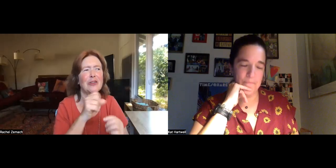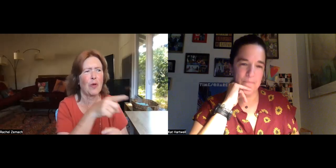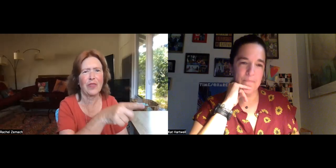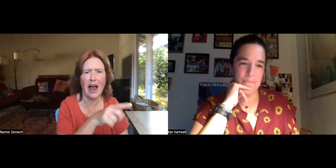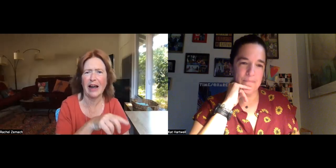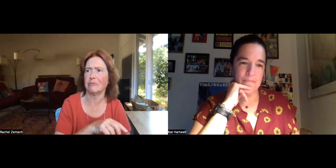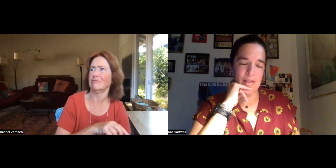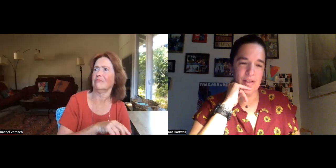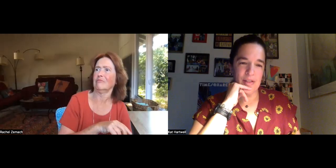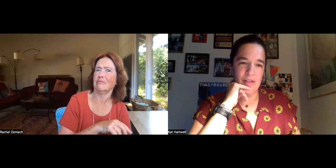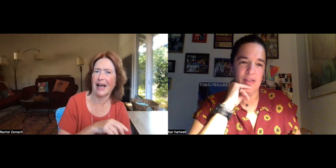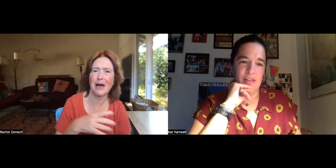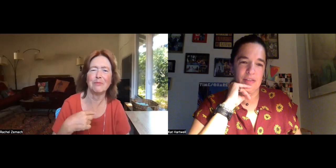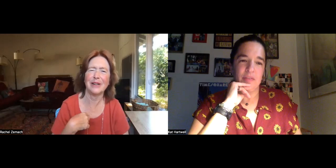So they, me,